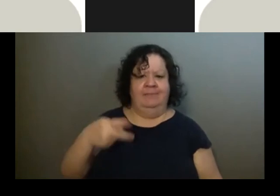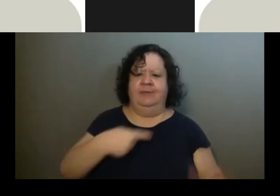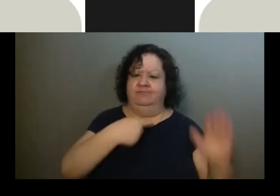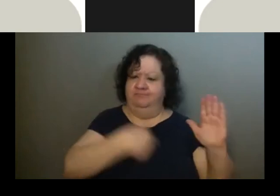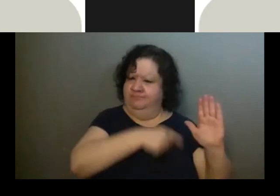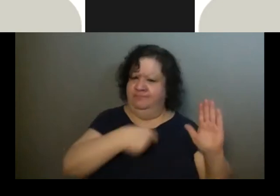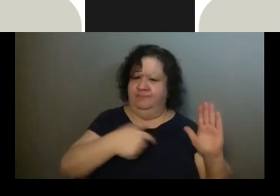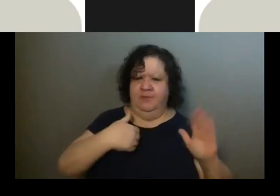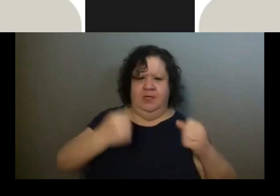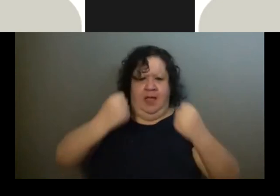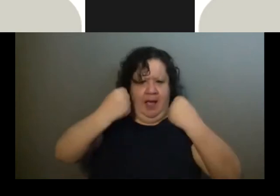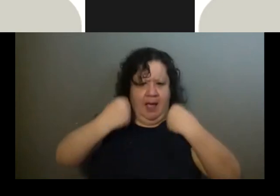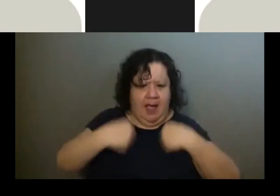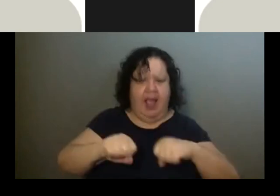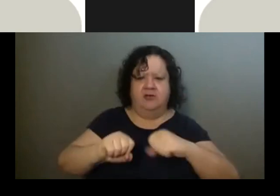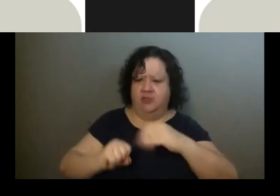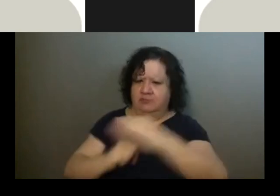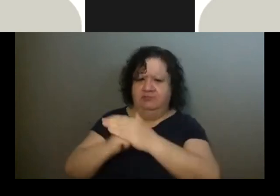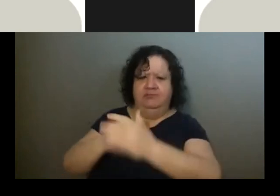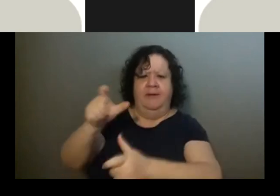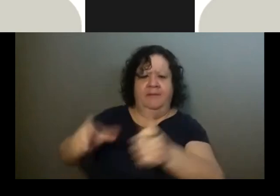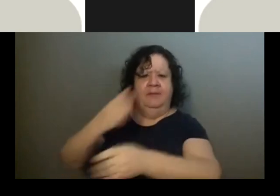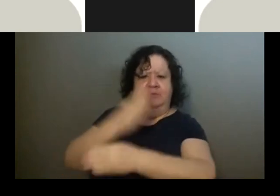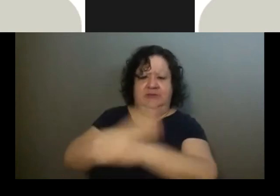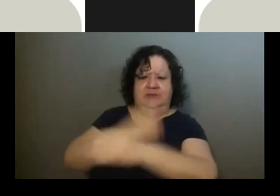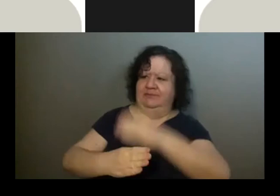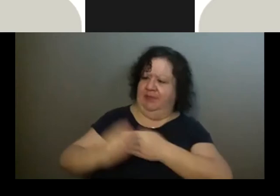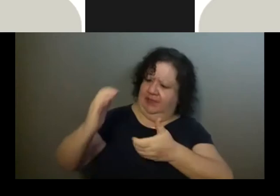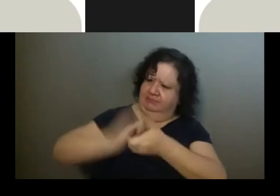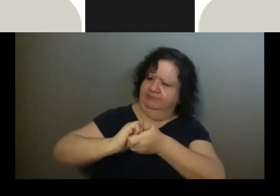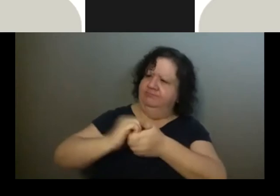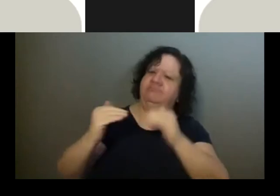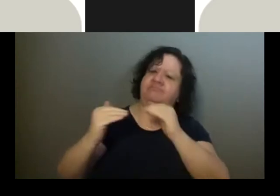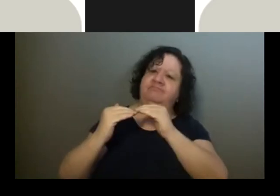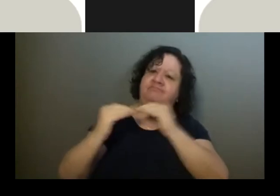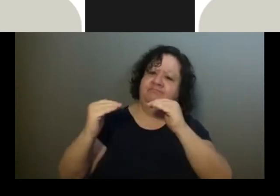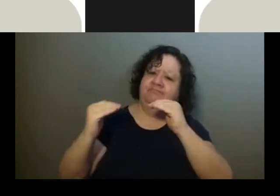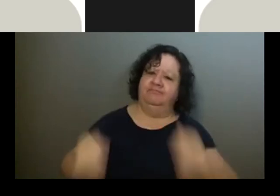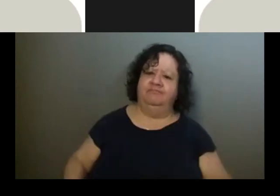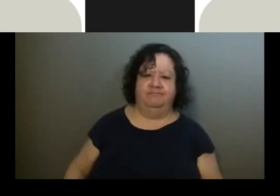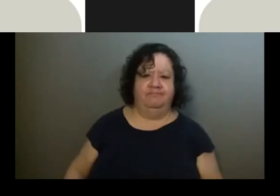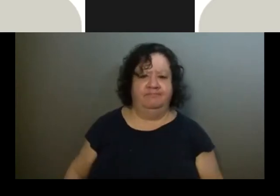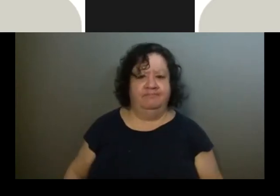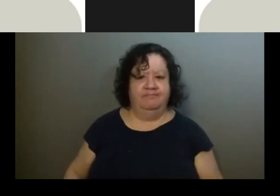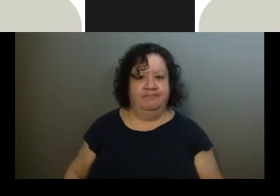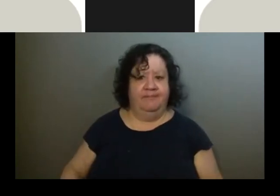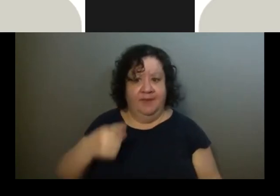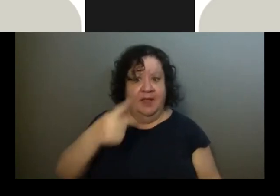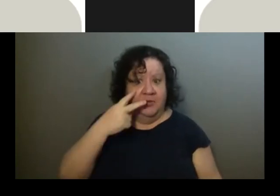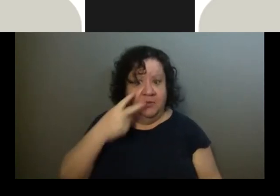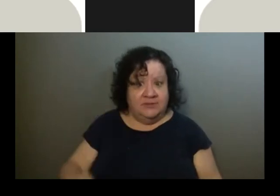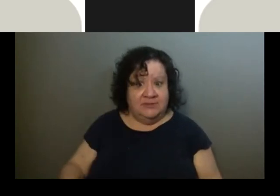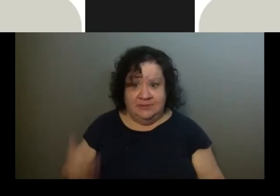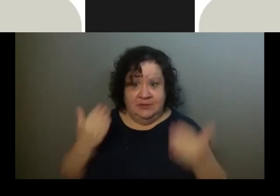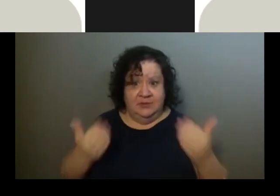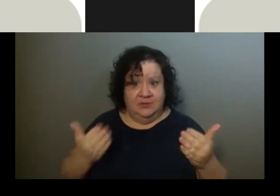and partners in the development initiatives. And there have been several within the life of UNDP so far and remain committed to that